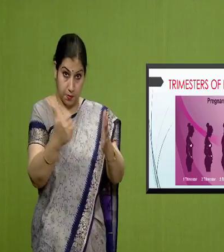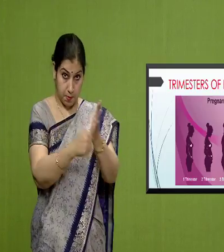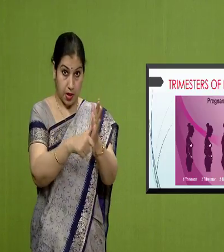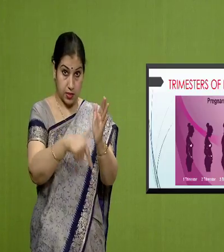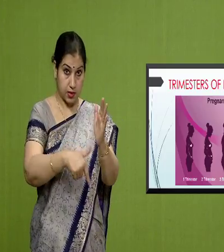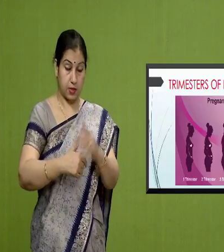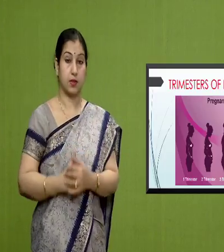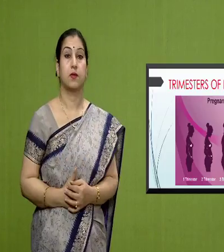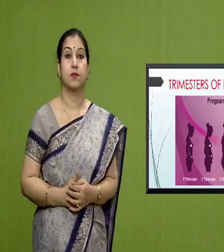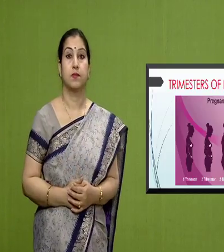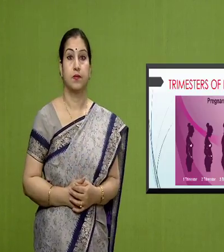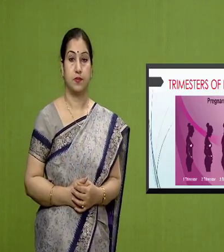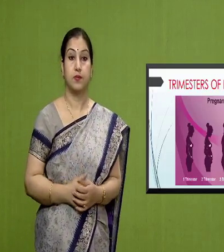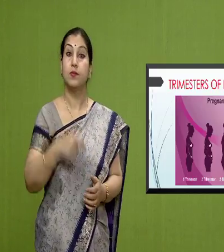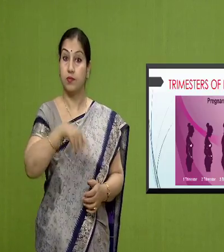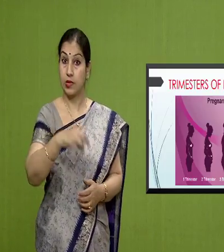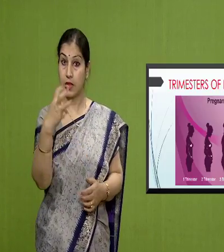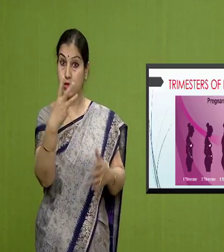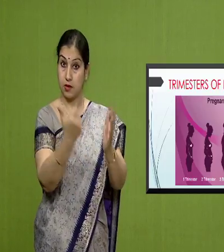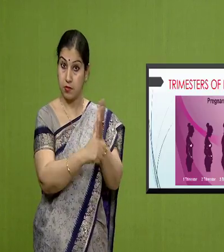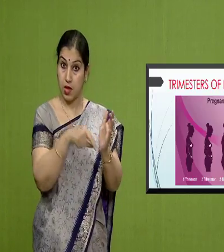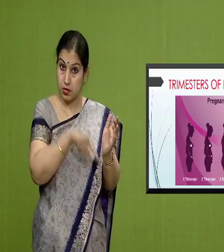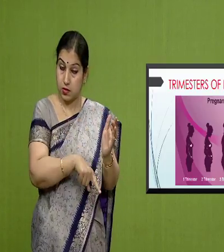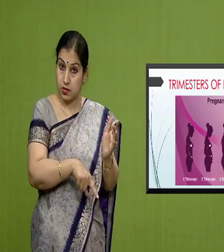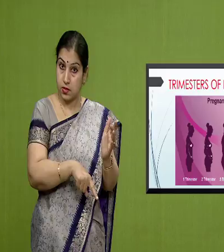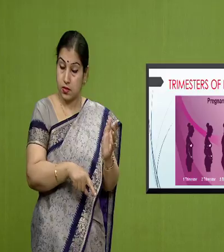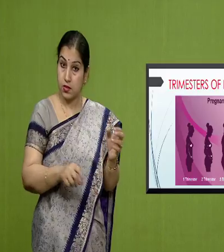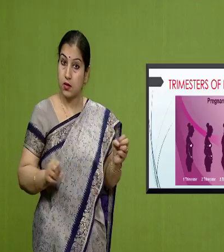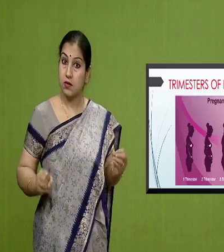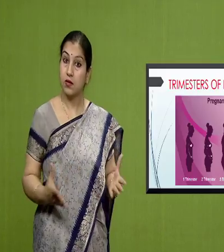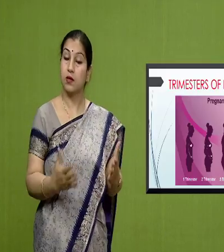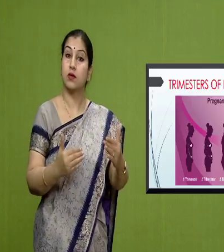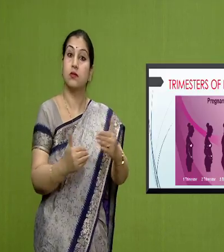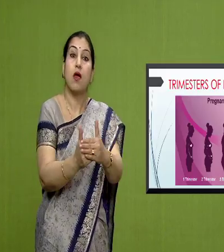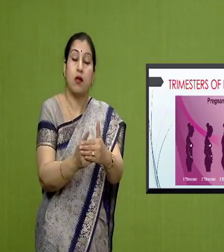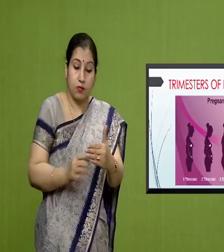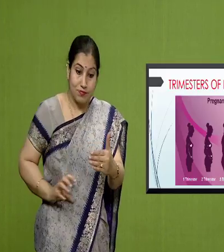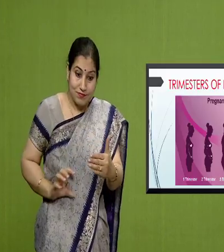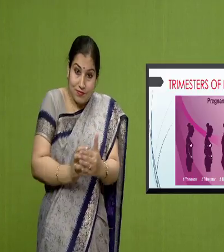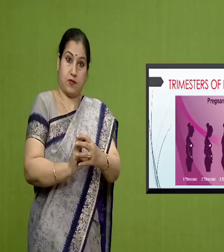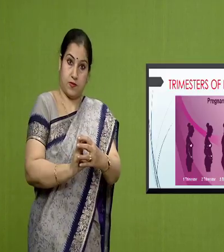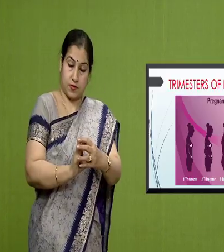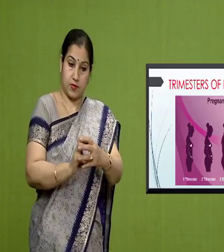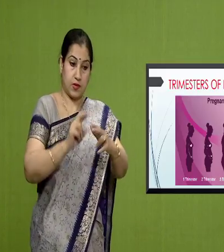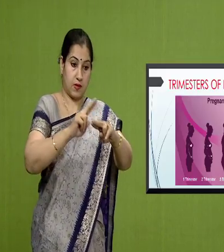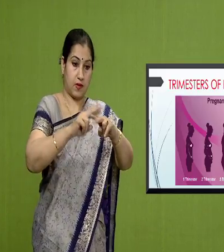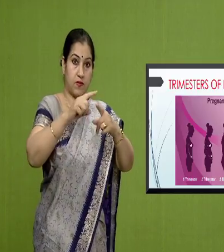months. The trimester begins with fertilization. The fertilized